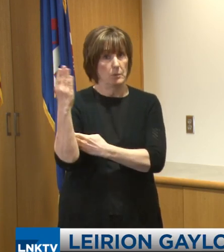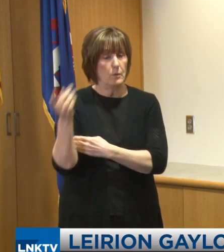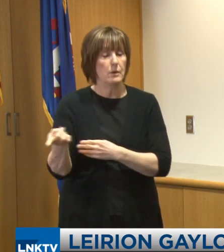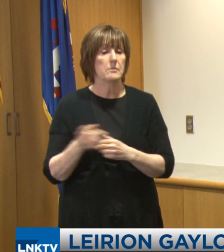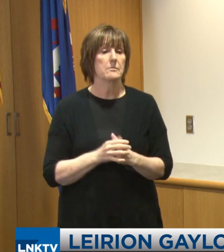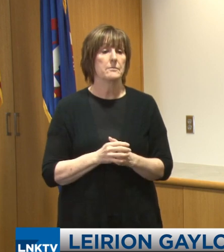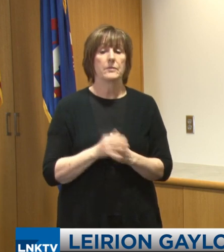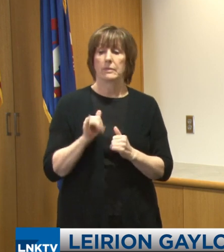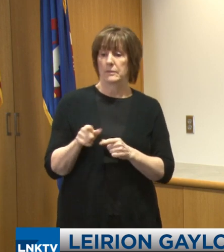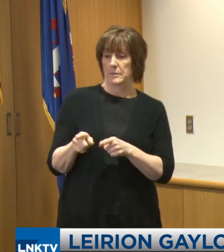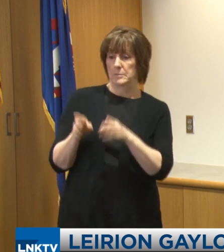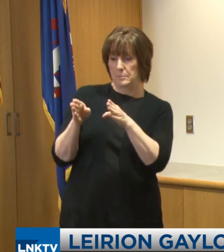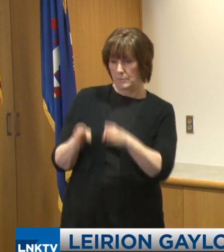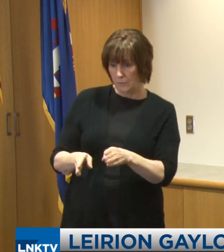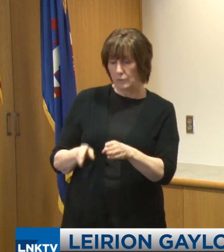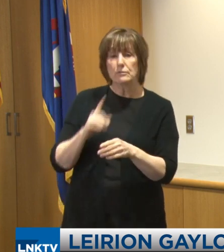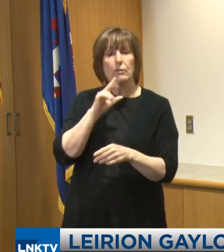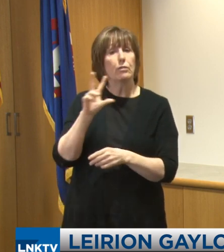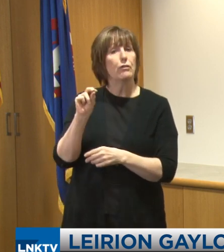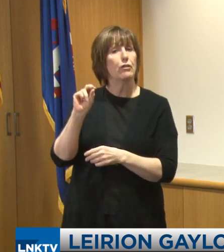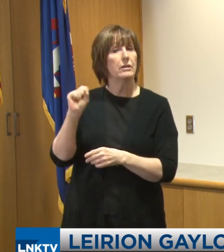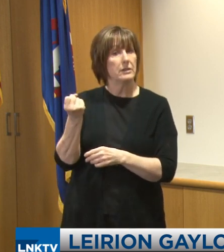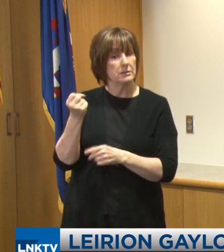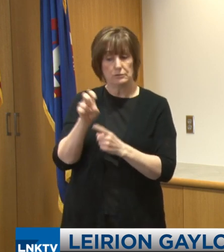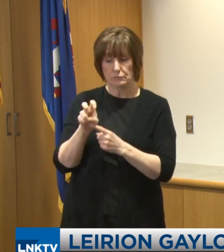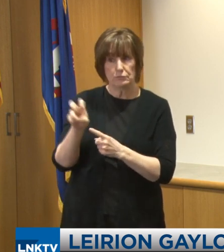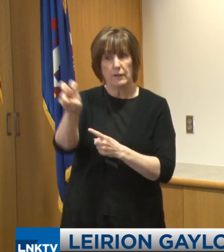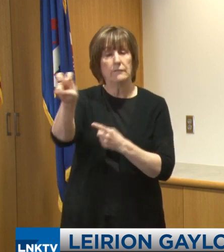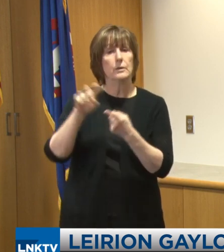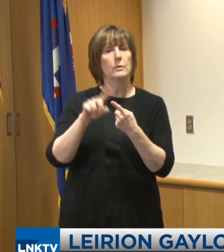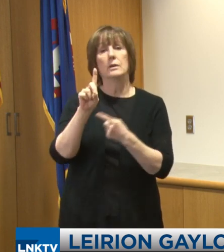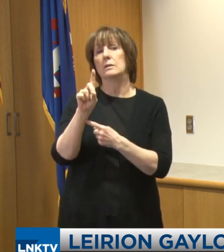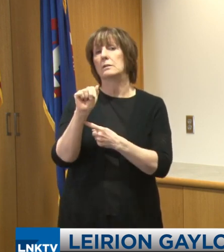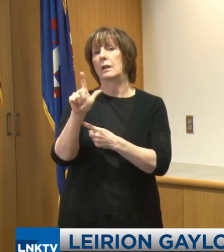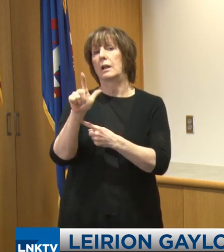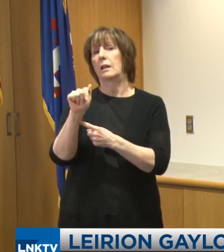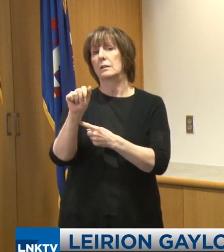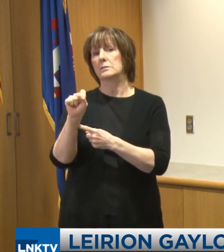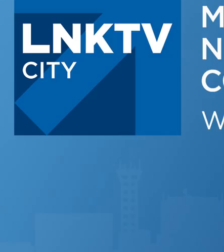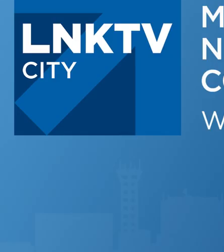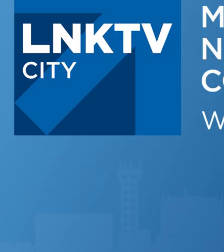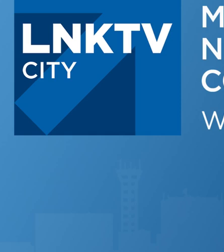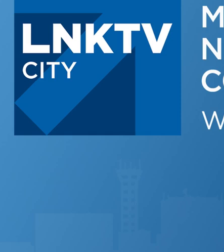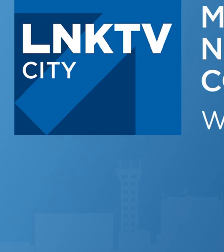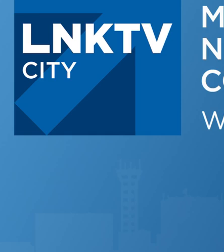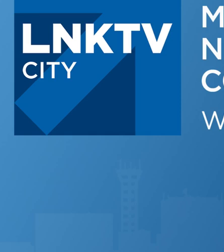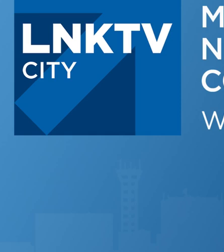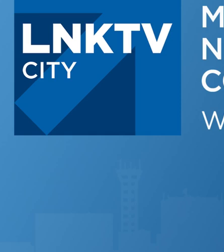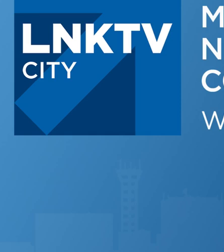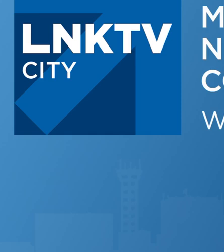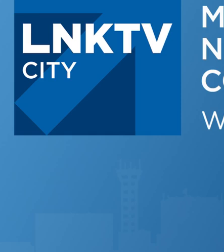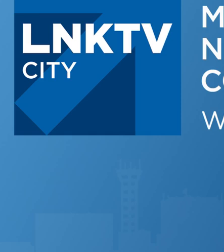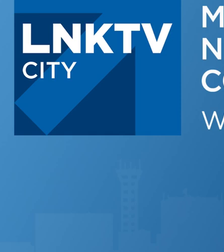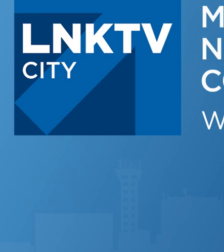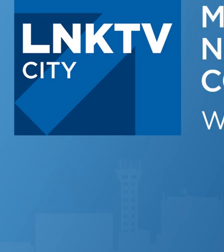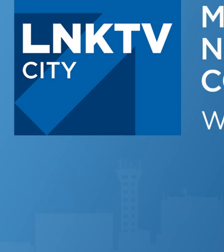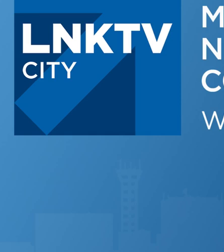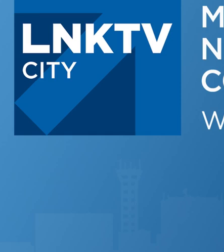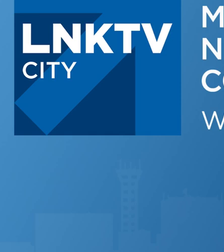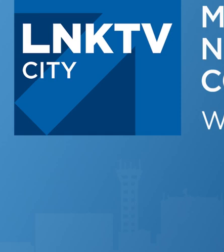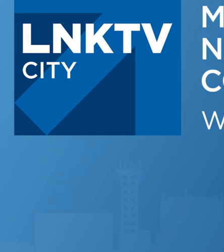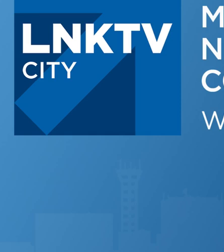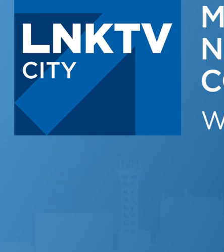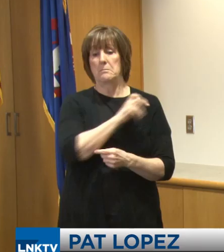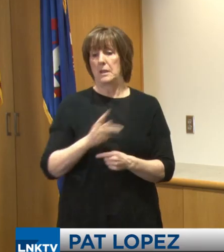is an individual in his 30s who traveled to Dallas on March 11th, returning home on March